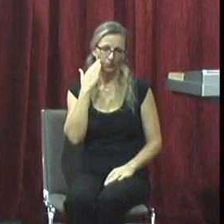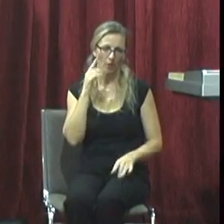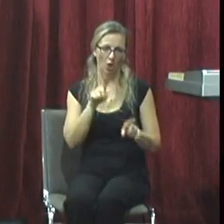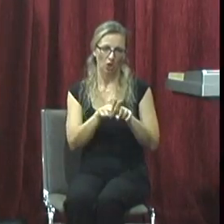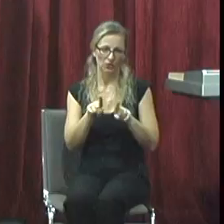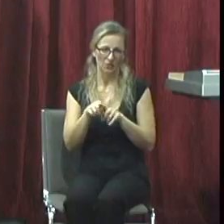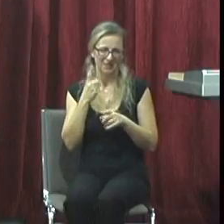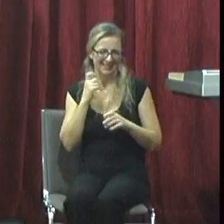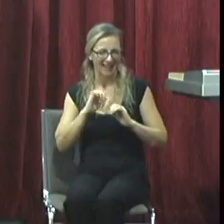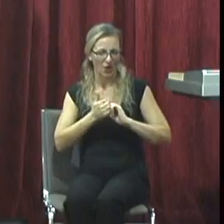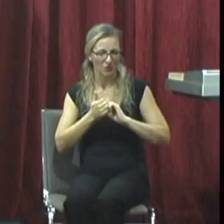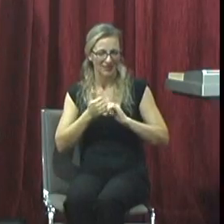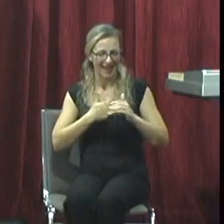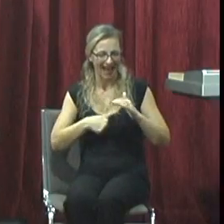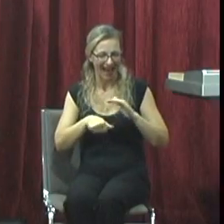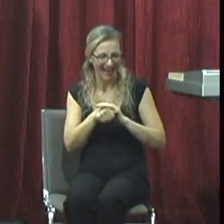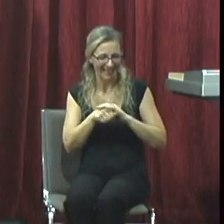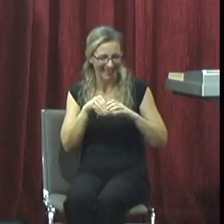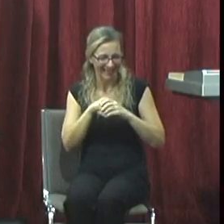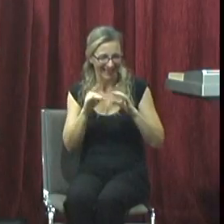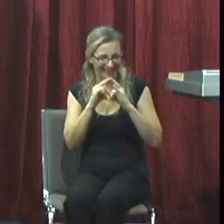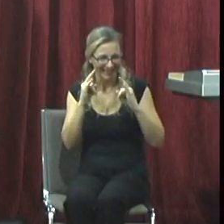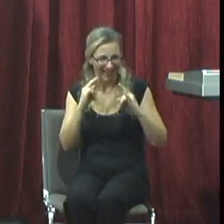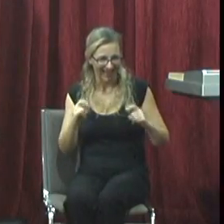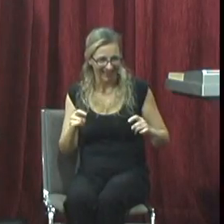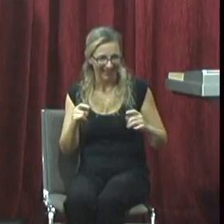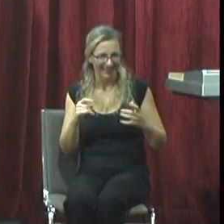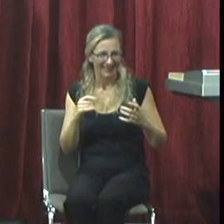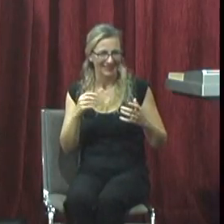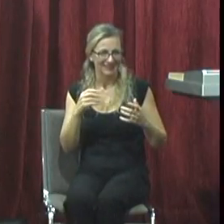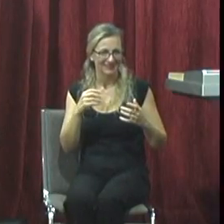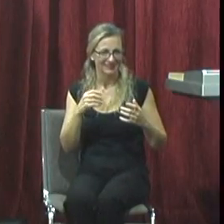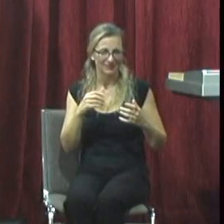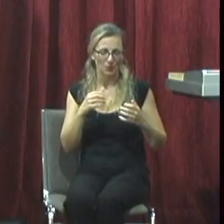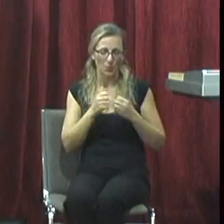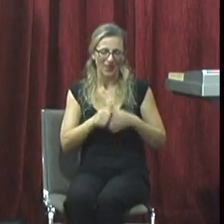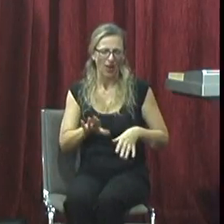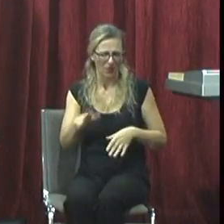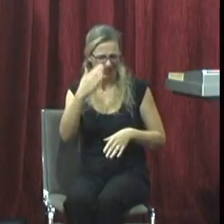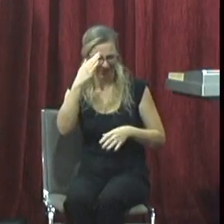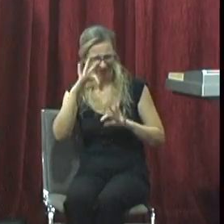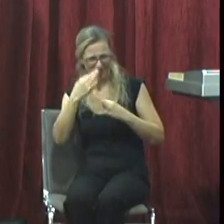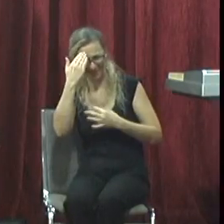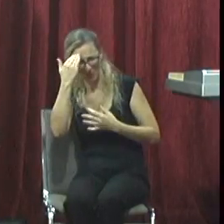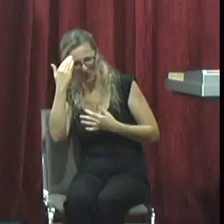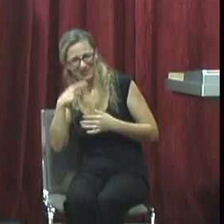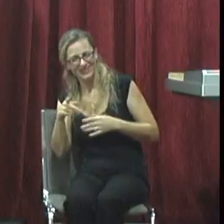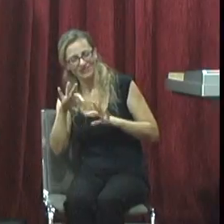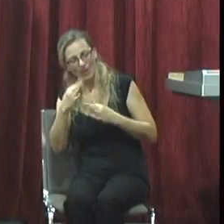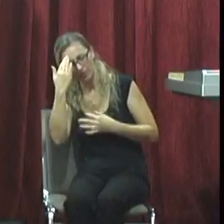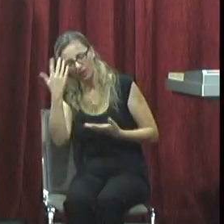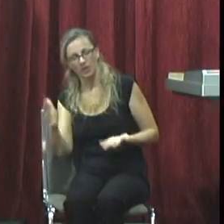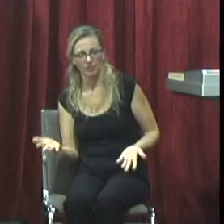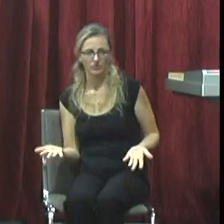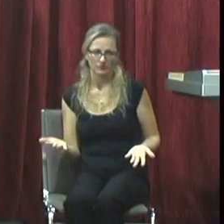people in his family knowing that he was doing this. Now, take note what he had taken for later.